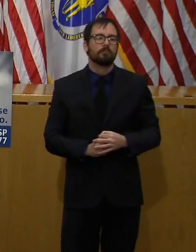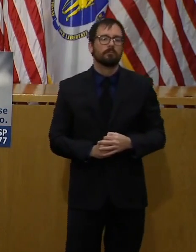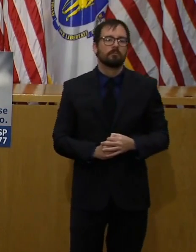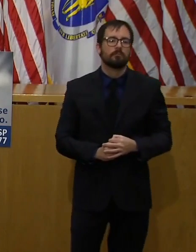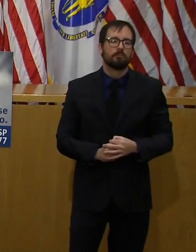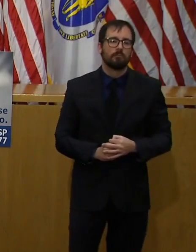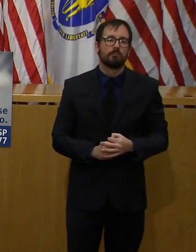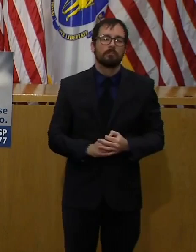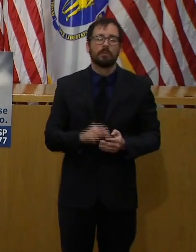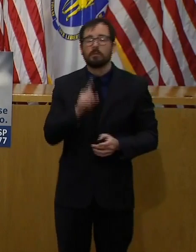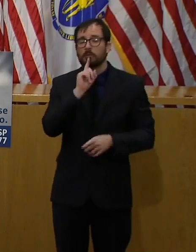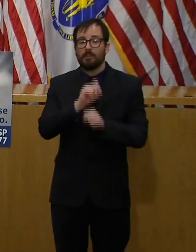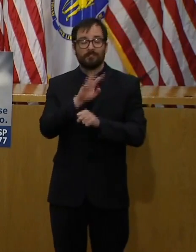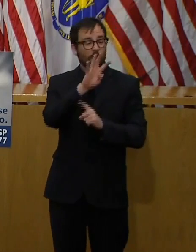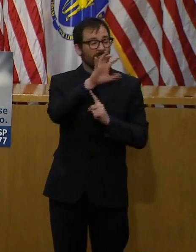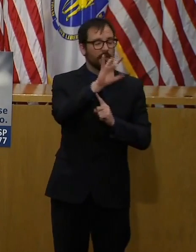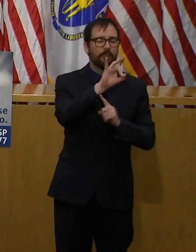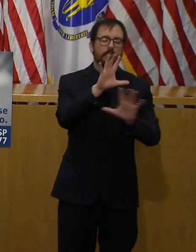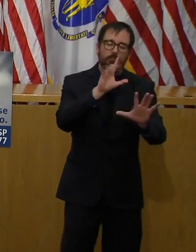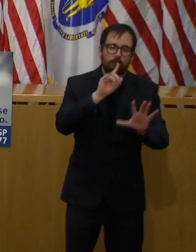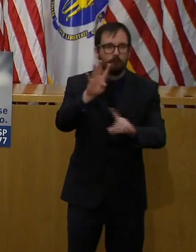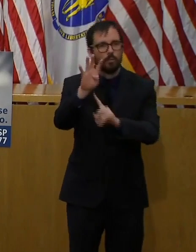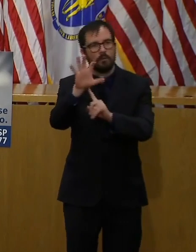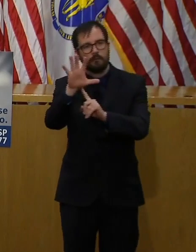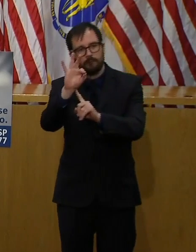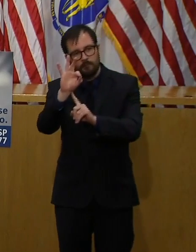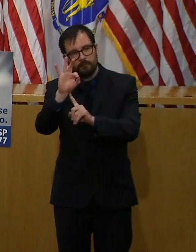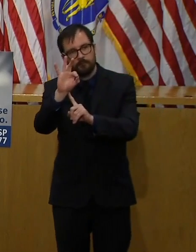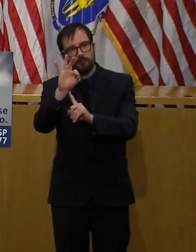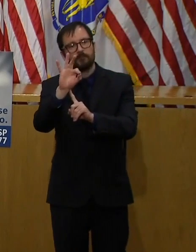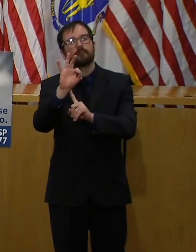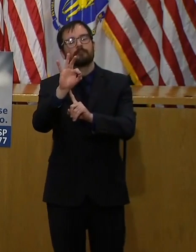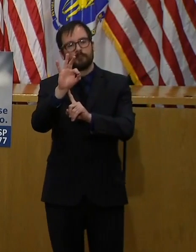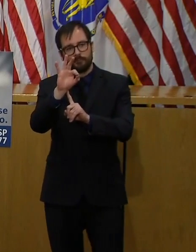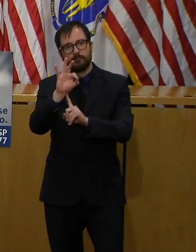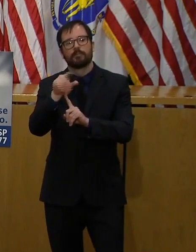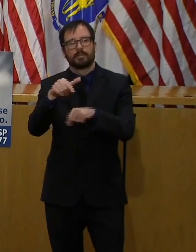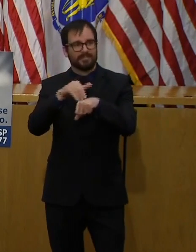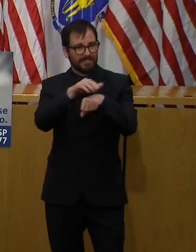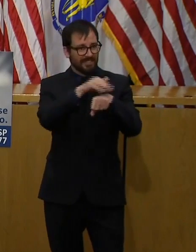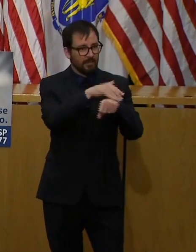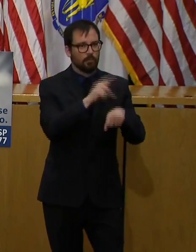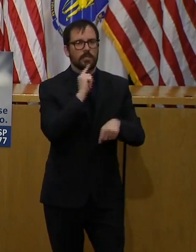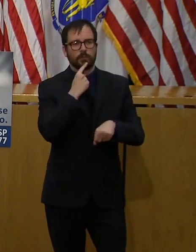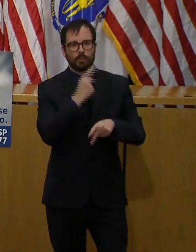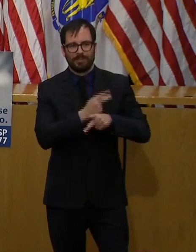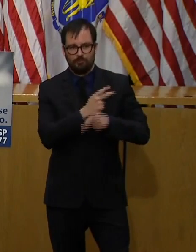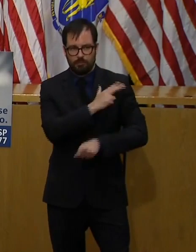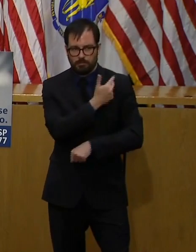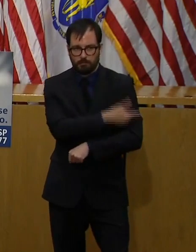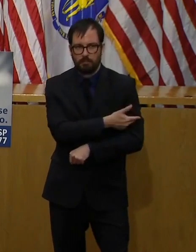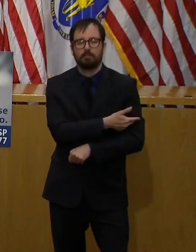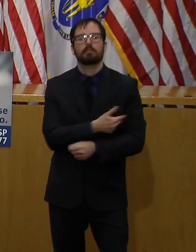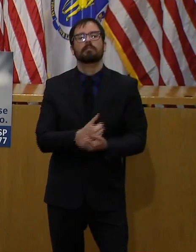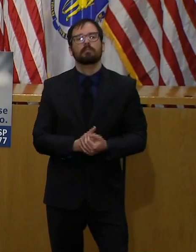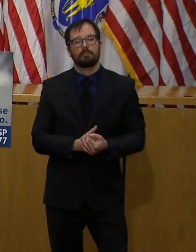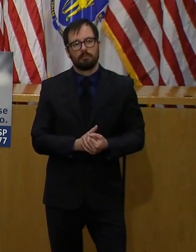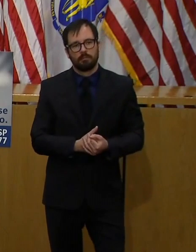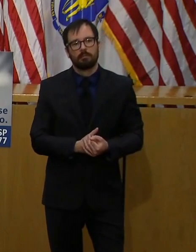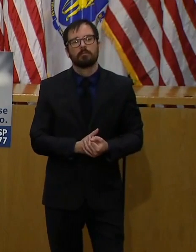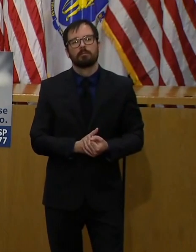hospitals. And today, an additional 57 ventilators are being allocated to 13 more hospitals. So that